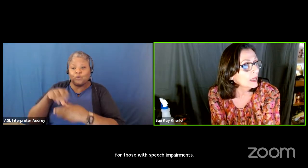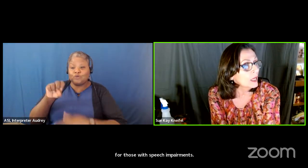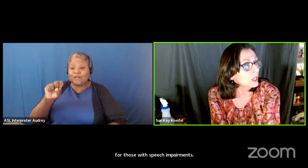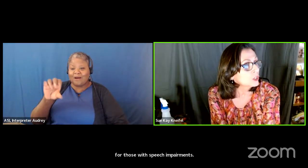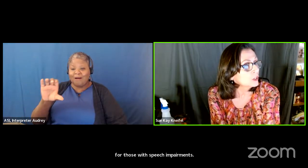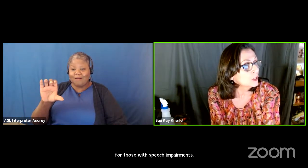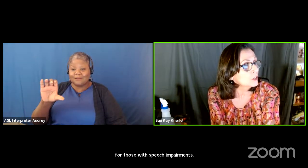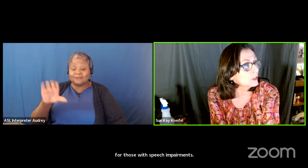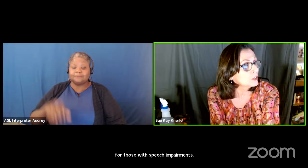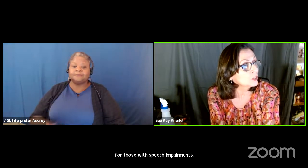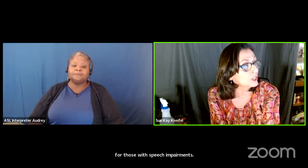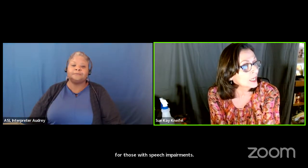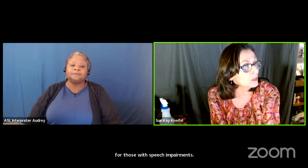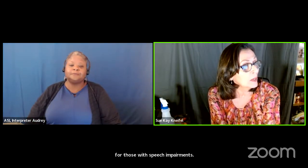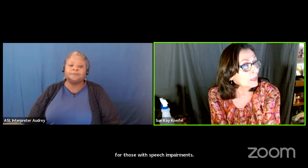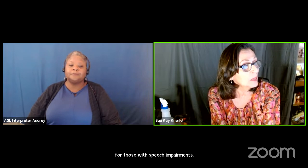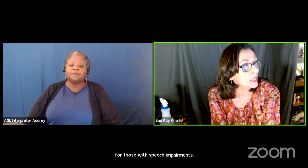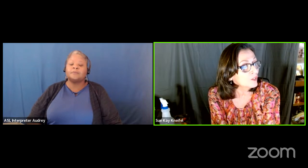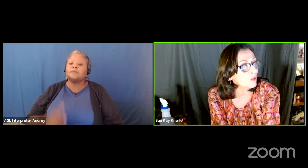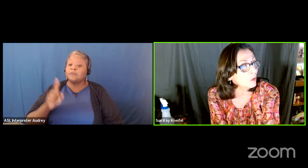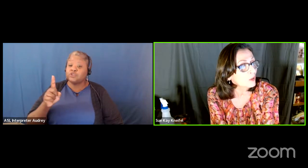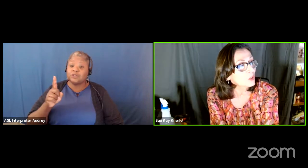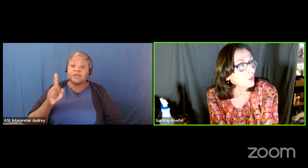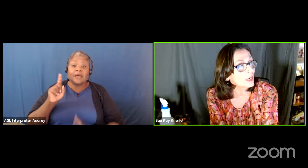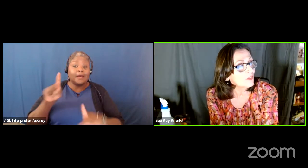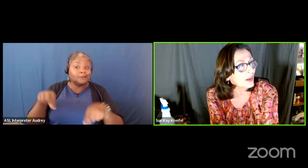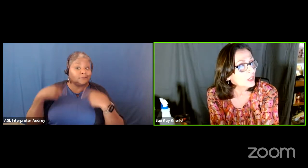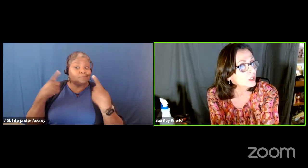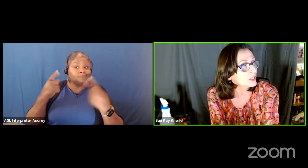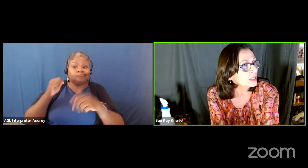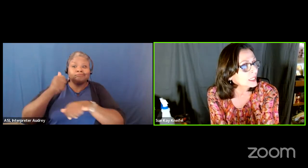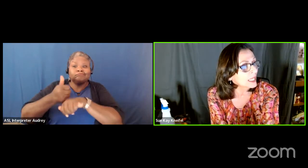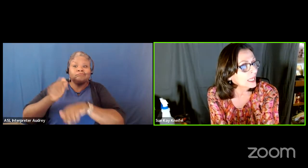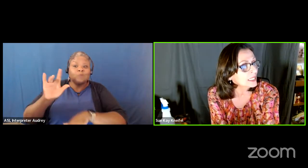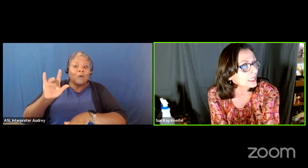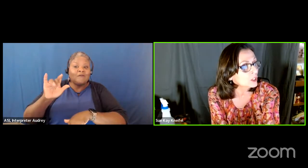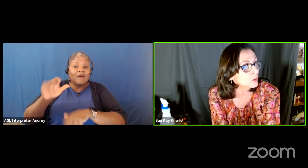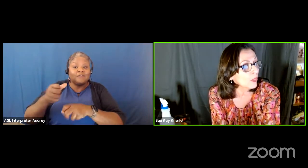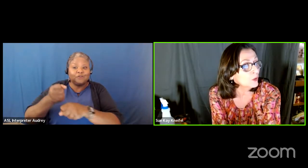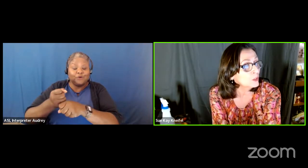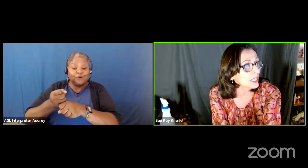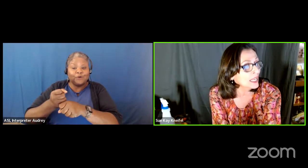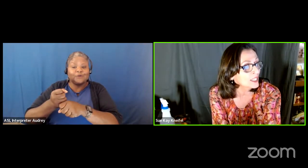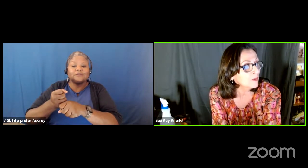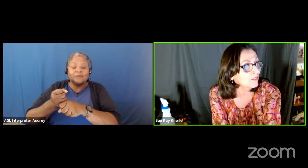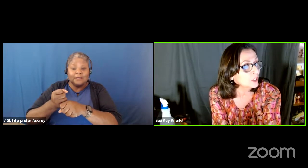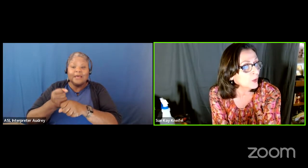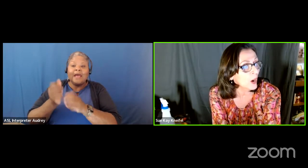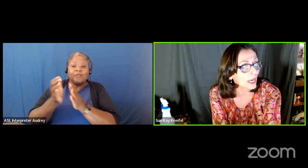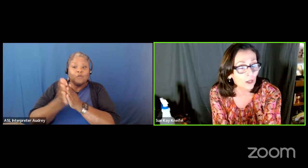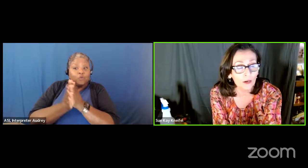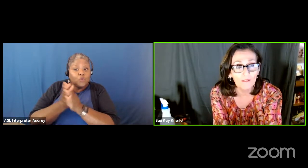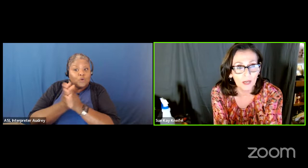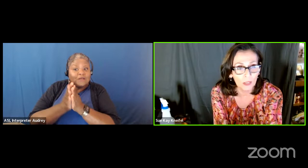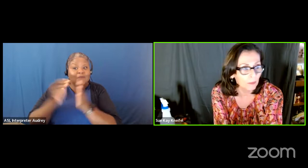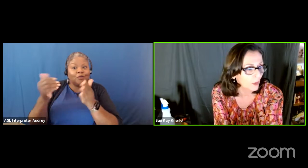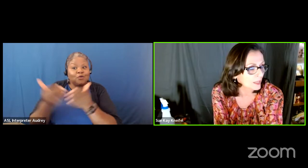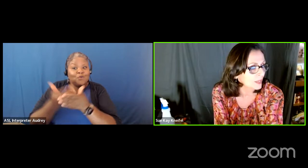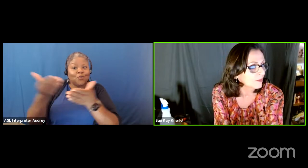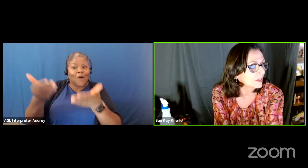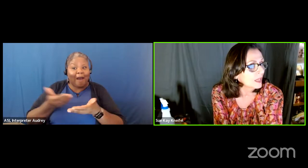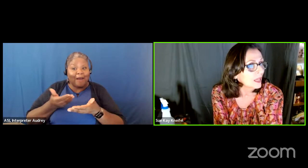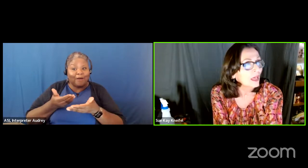Collins. She has been in place for more than 25 years and still has the enthusiasm of a new hire.